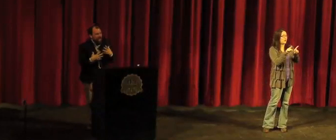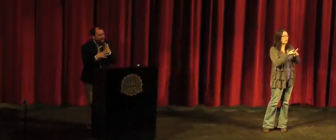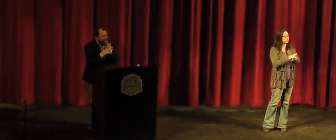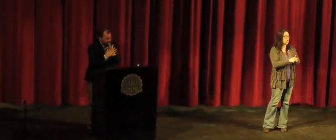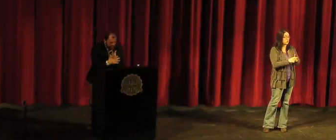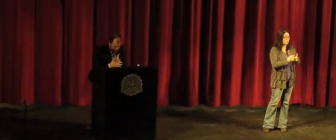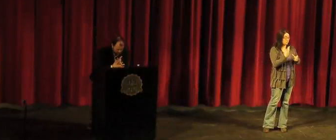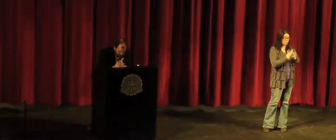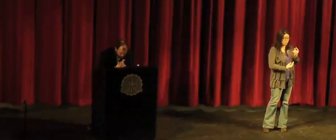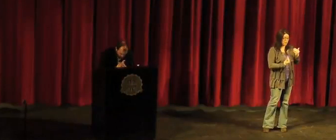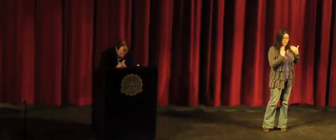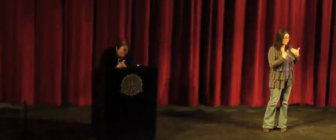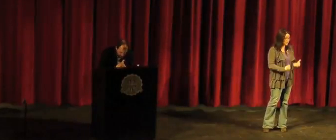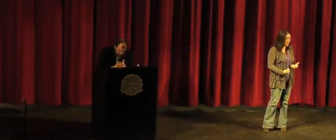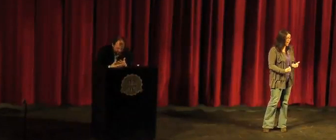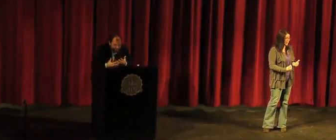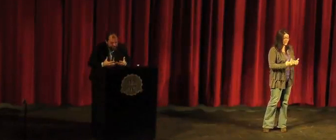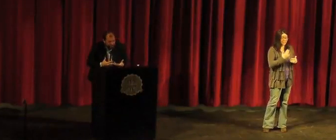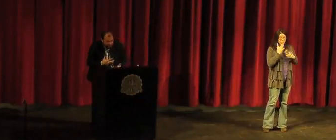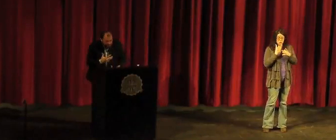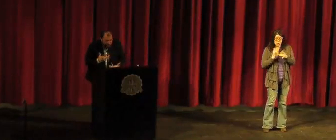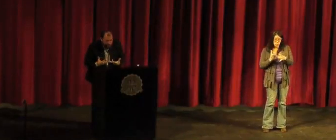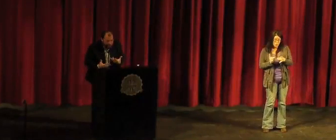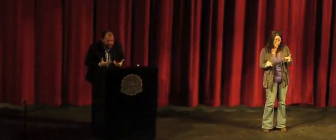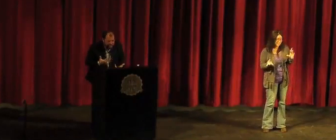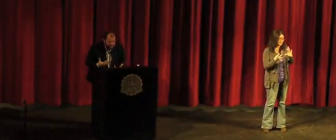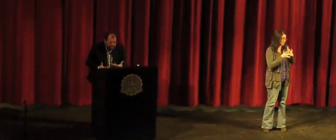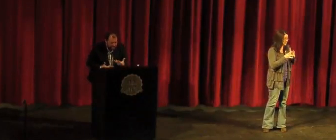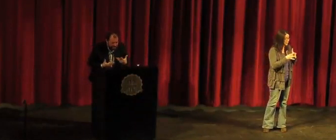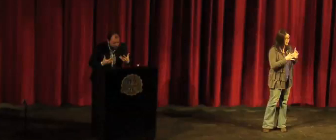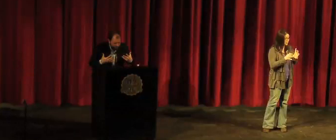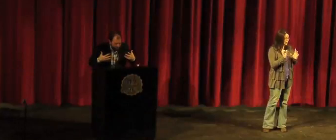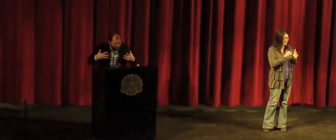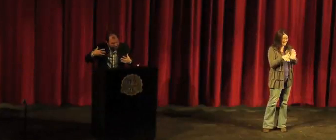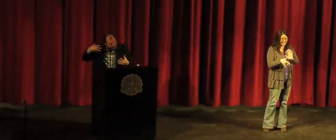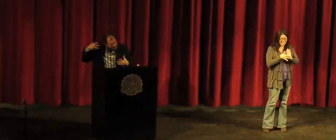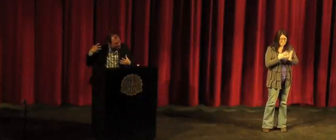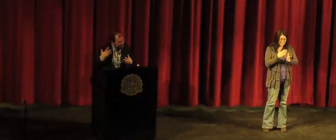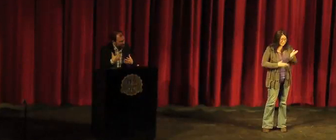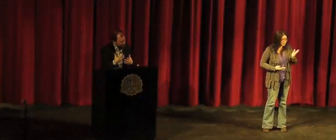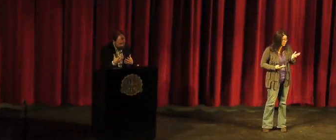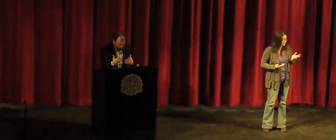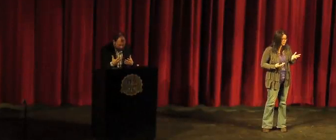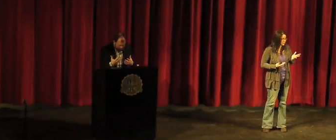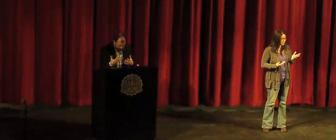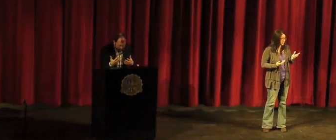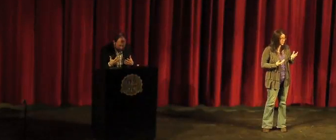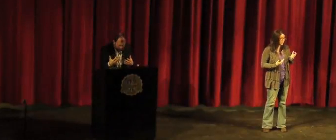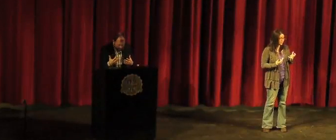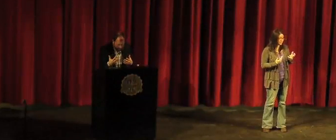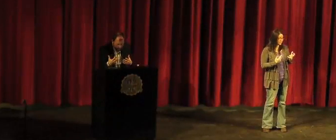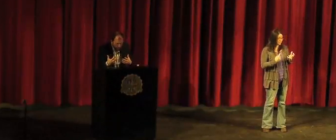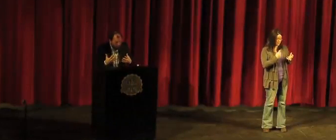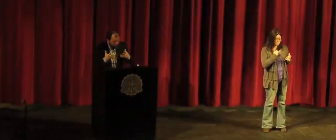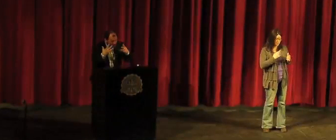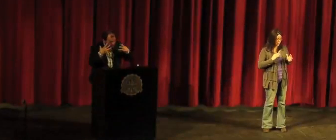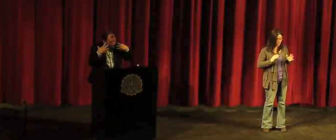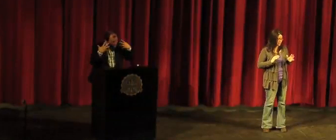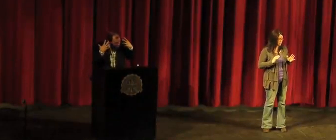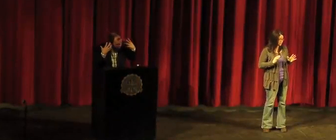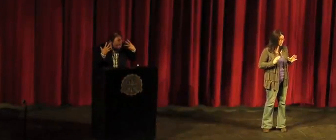our bodies and stories, this sort of between space where the aesthetic force of a narrative or